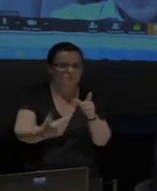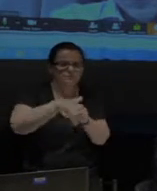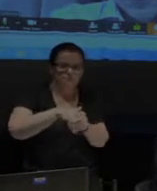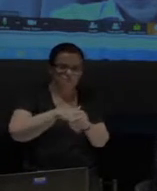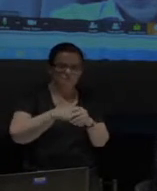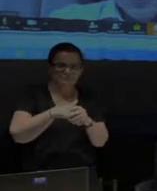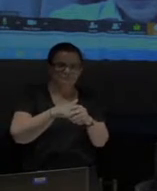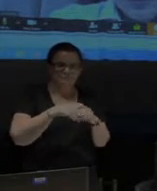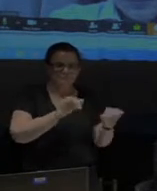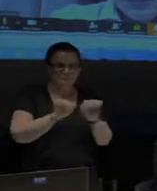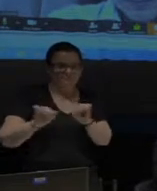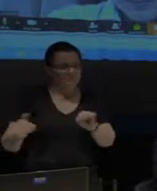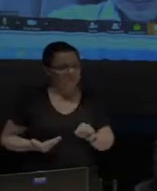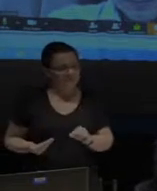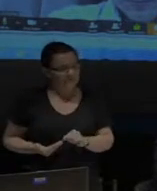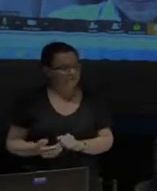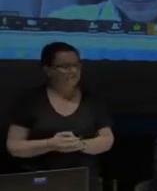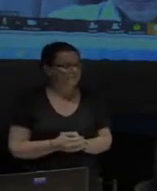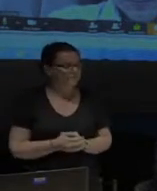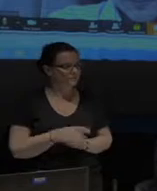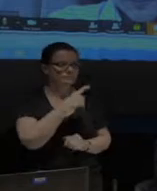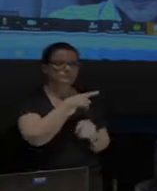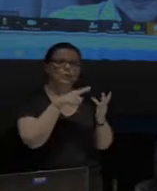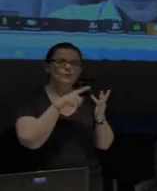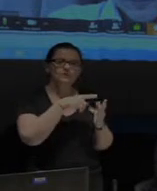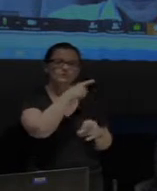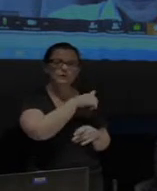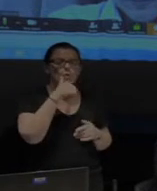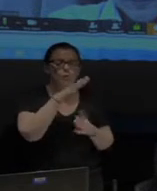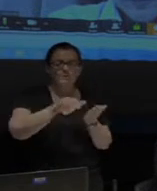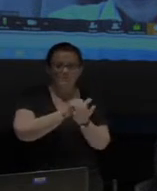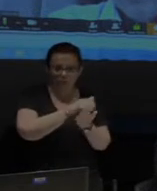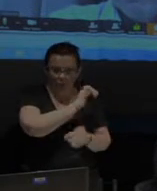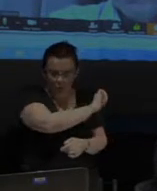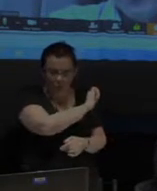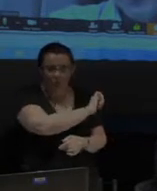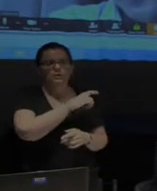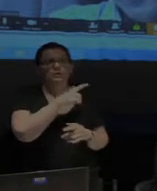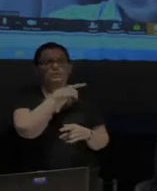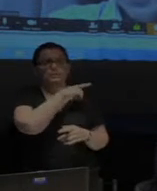yeah, obviously you're in Singapore, but I know you've done a lot of work in the UK. What are your thoughts on this?